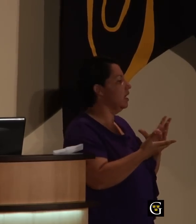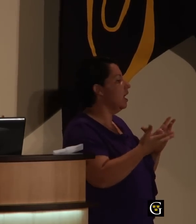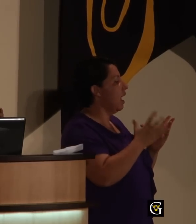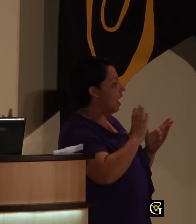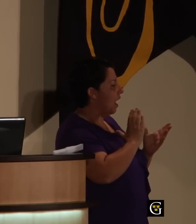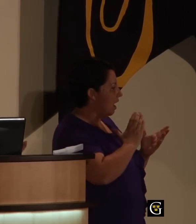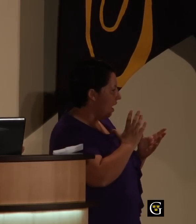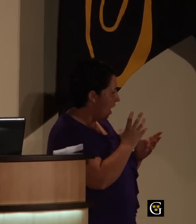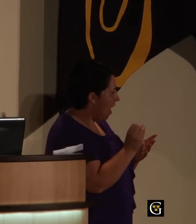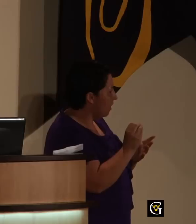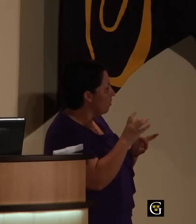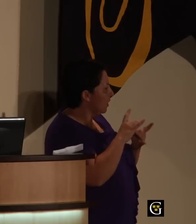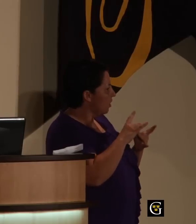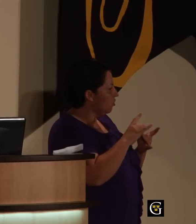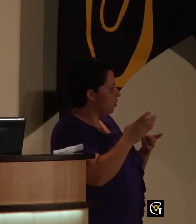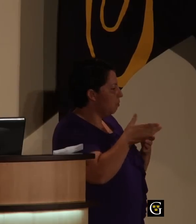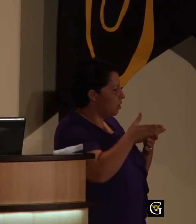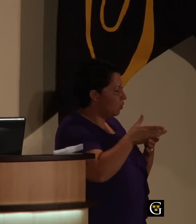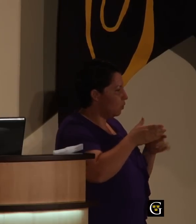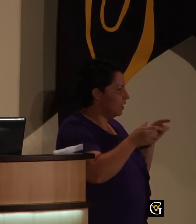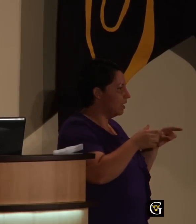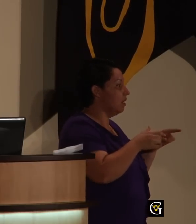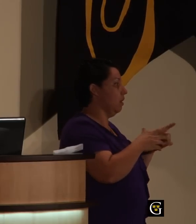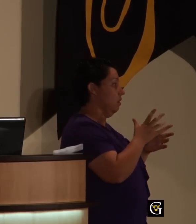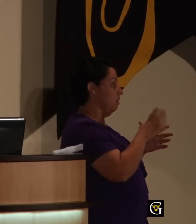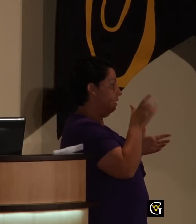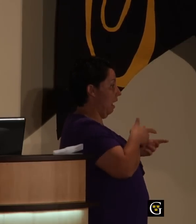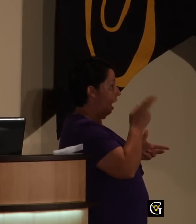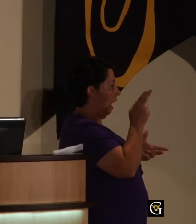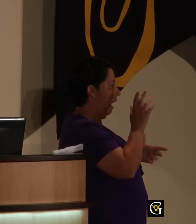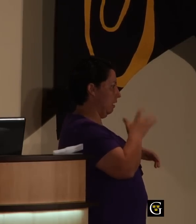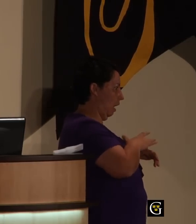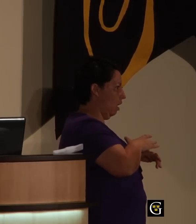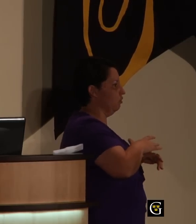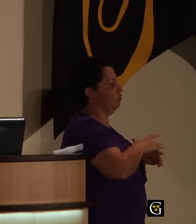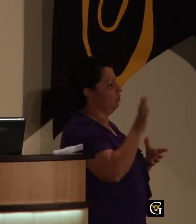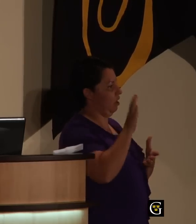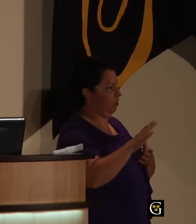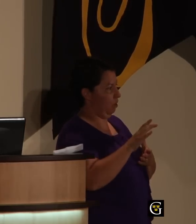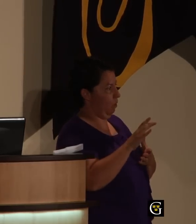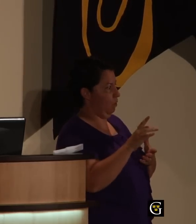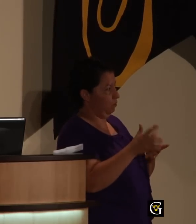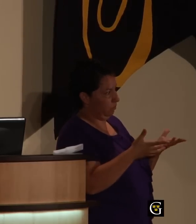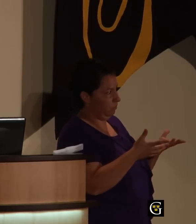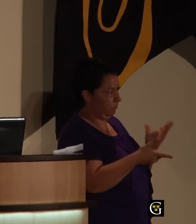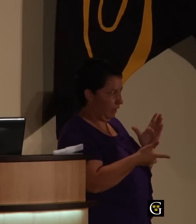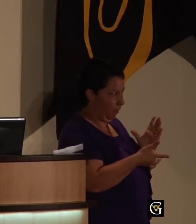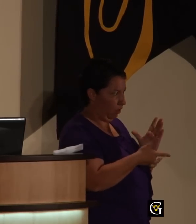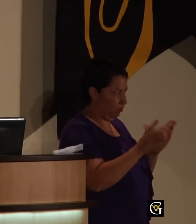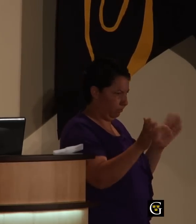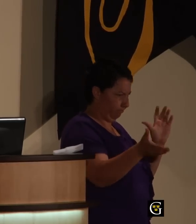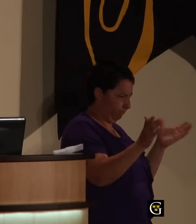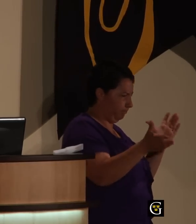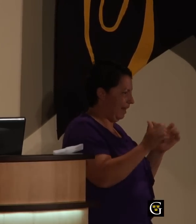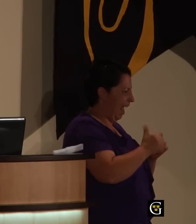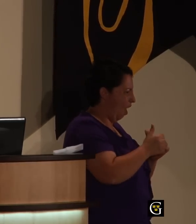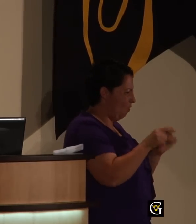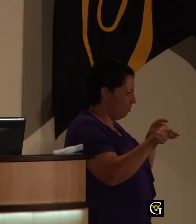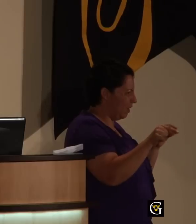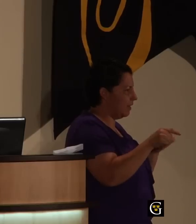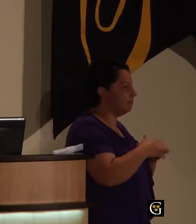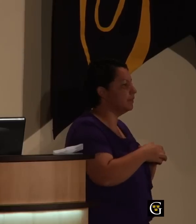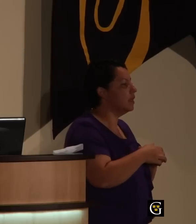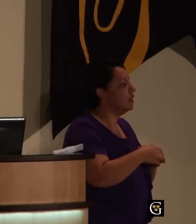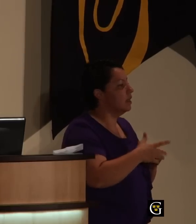technology. The two stories counterpoise each other. Now, the book is edgy, because the workshop was